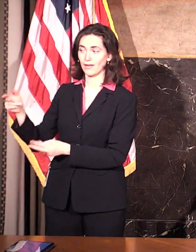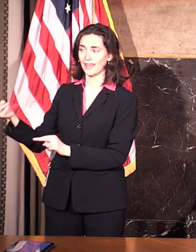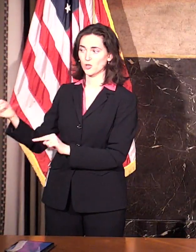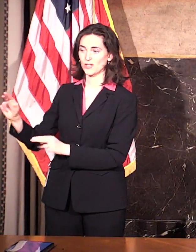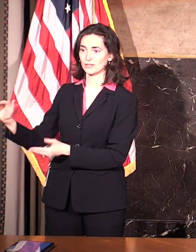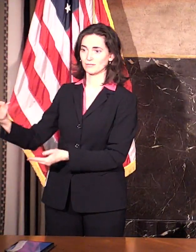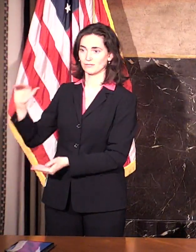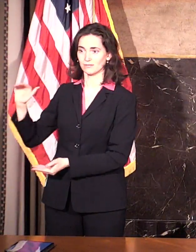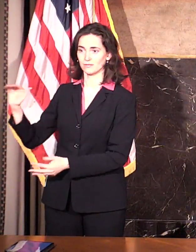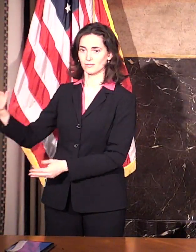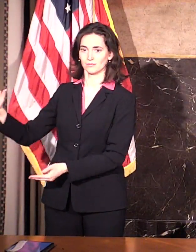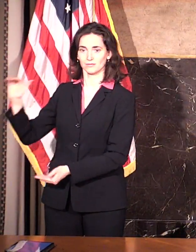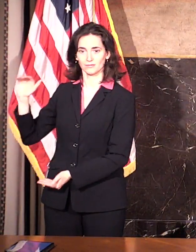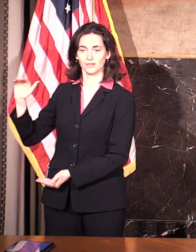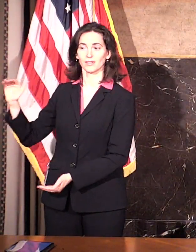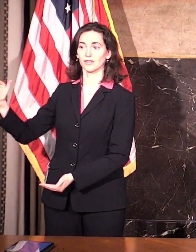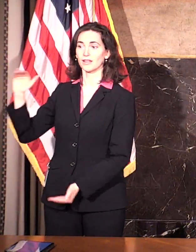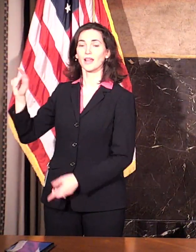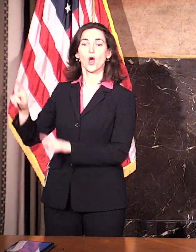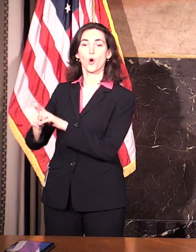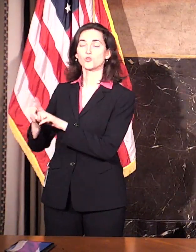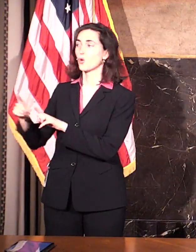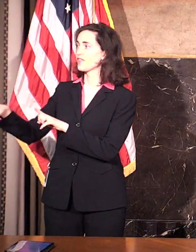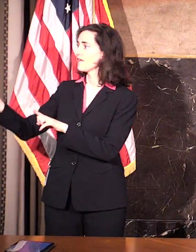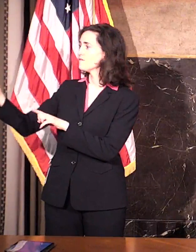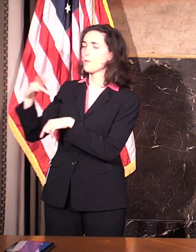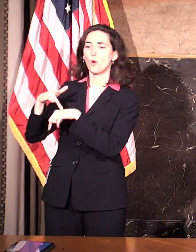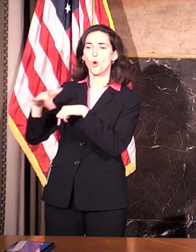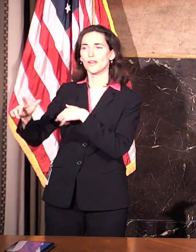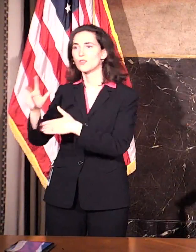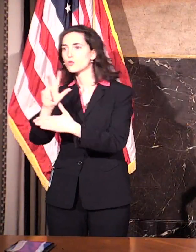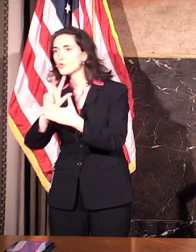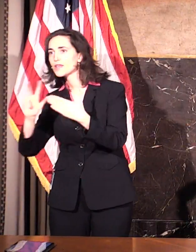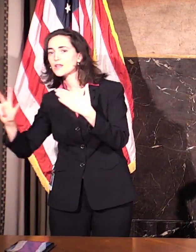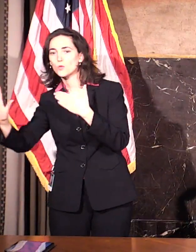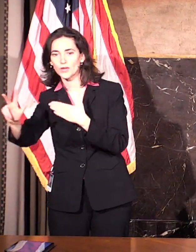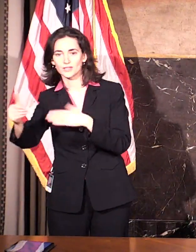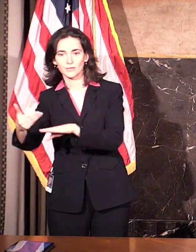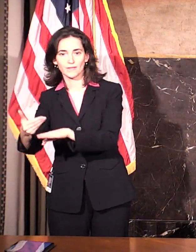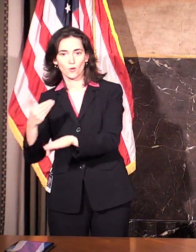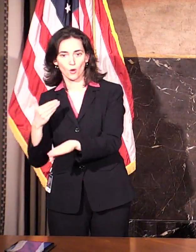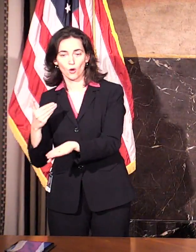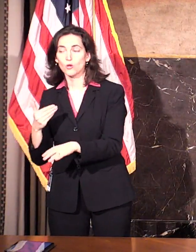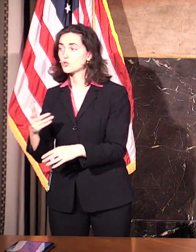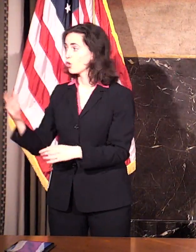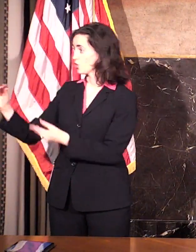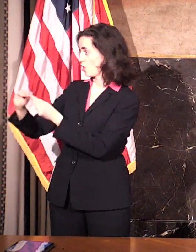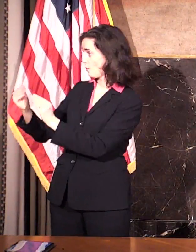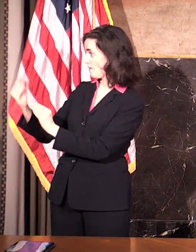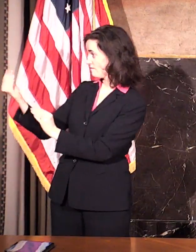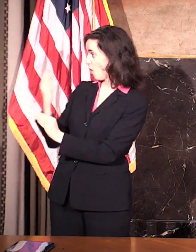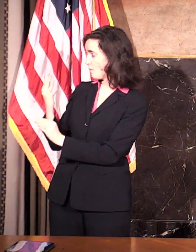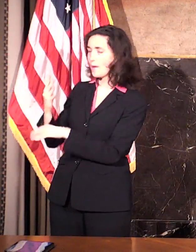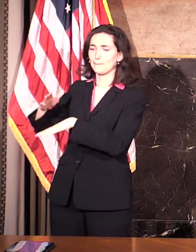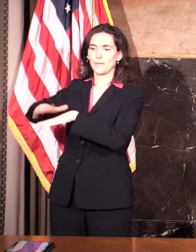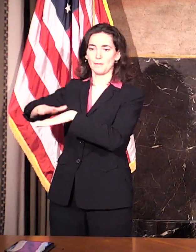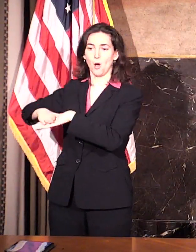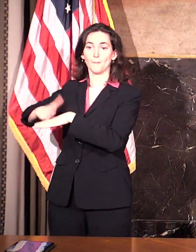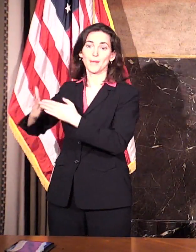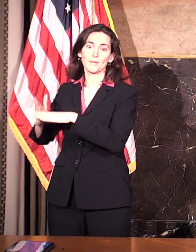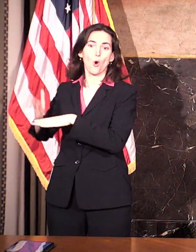3 weeks of visibility on that now, and we've been told that those are minimum planning thresholds. And so we're more confident than